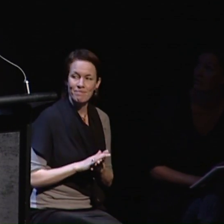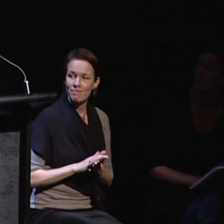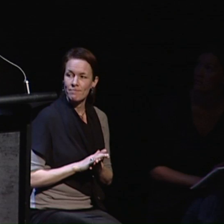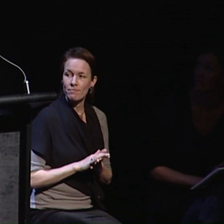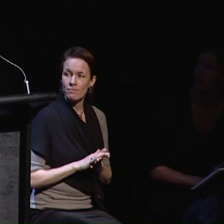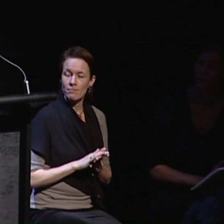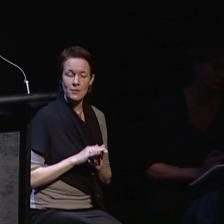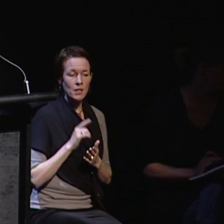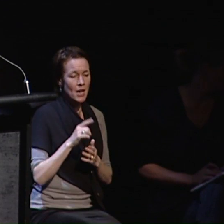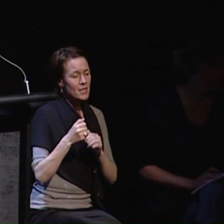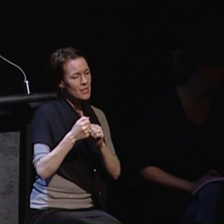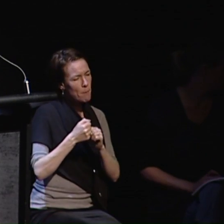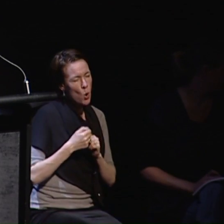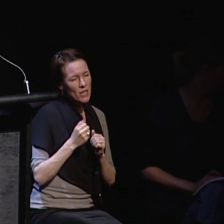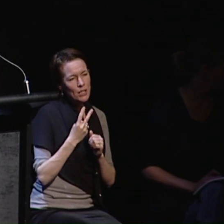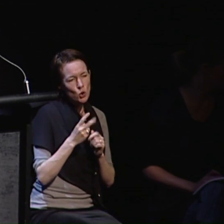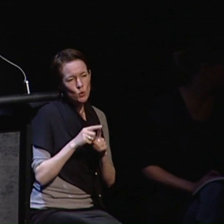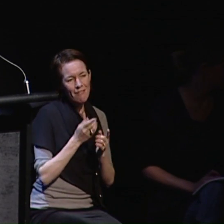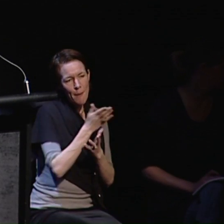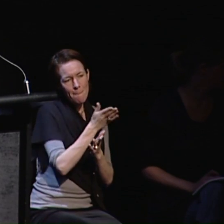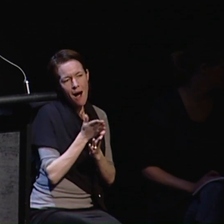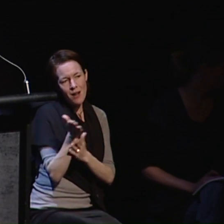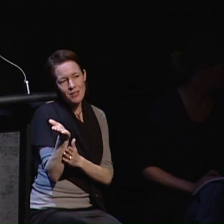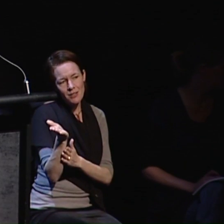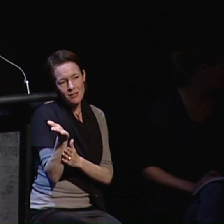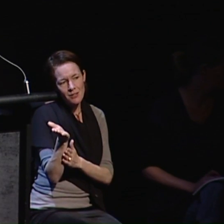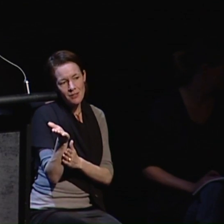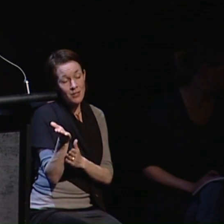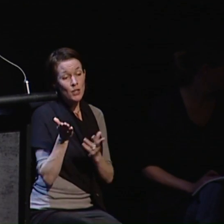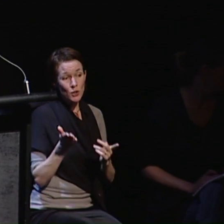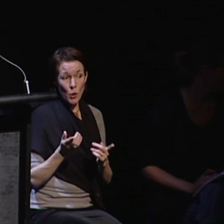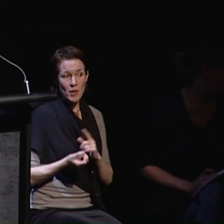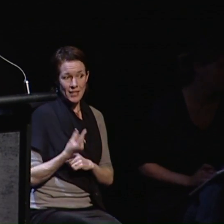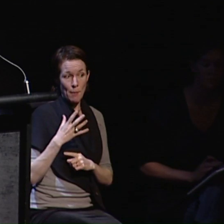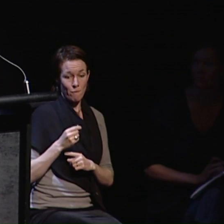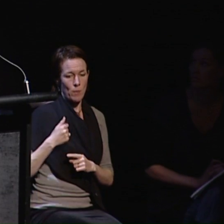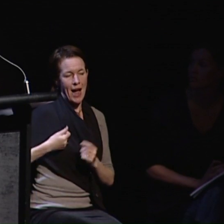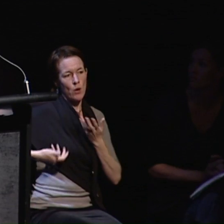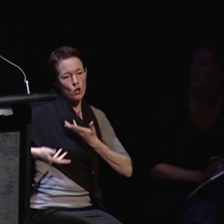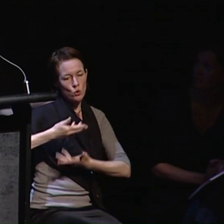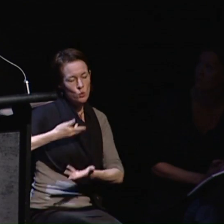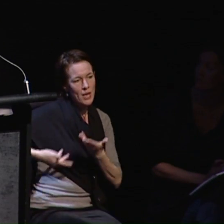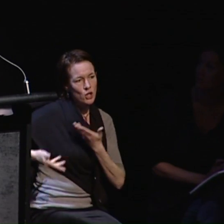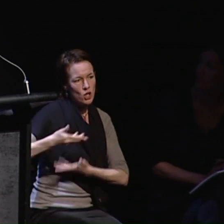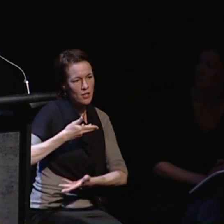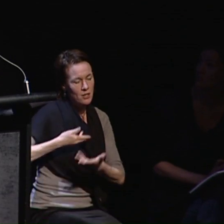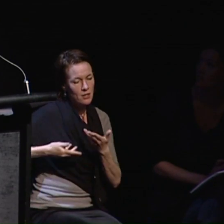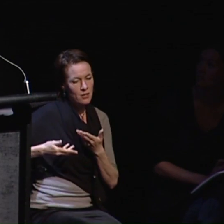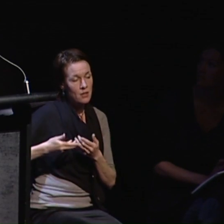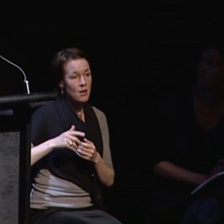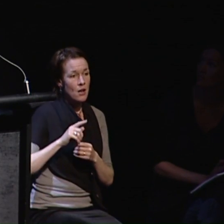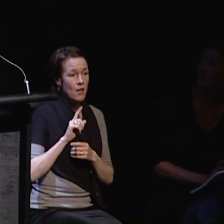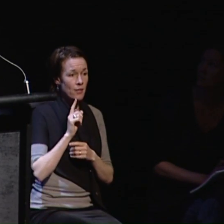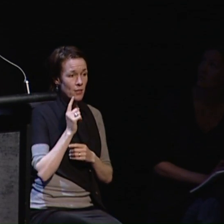But supports actually, there are two aspects of that in terms of our consultation with people and the reality in their lives. The first is